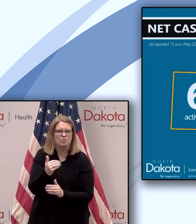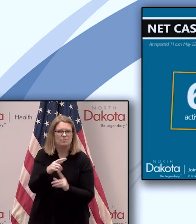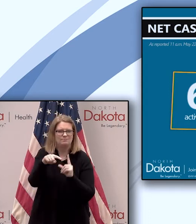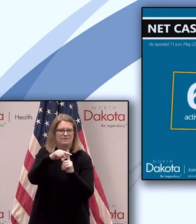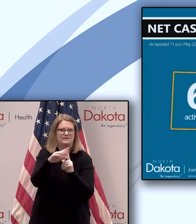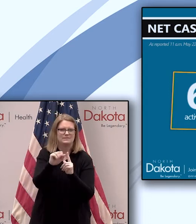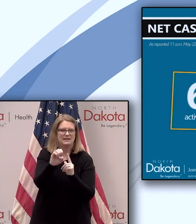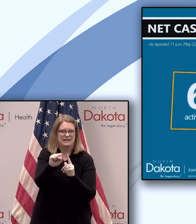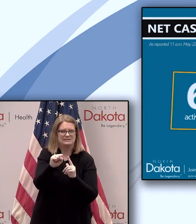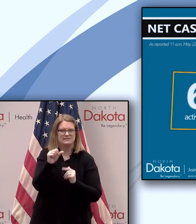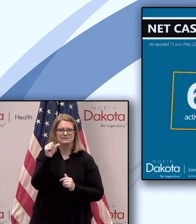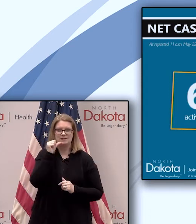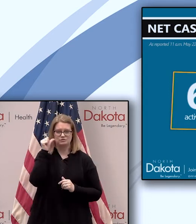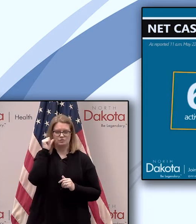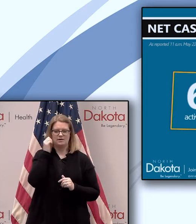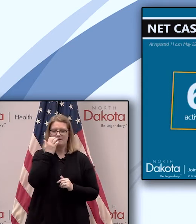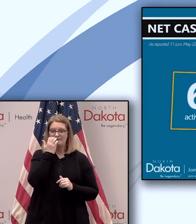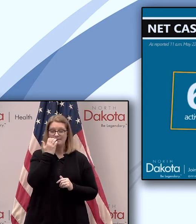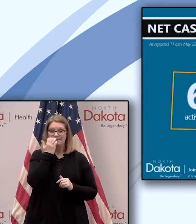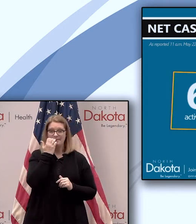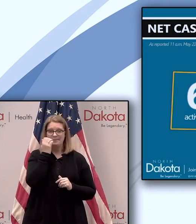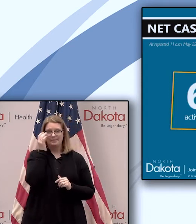reported yesterday.